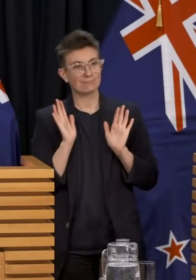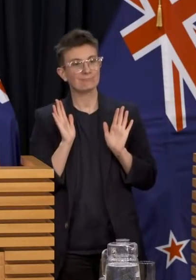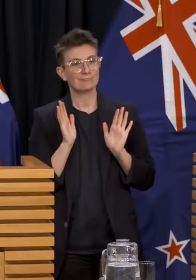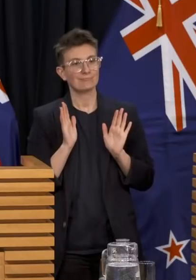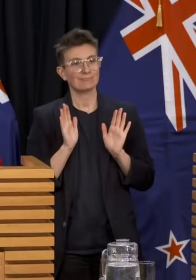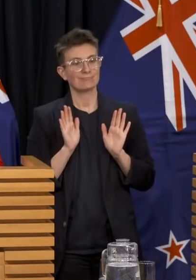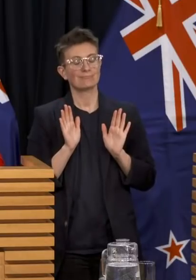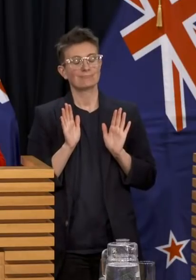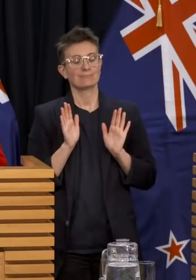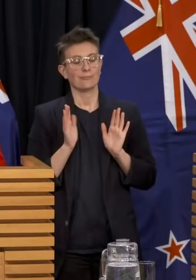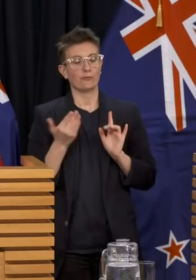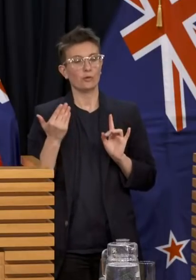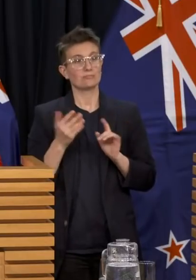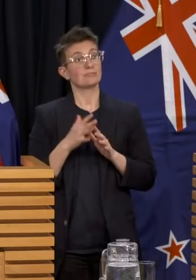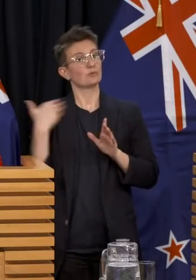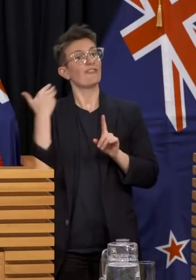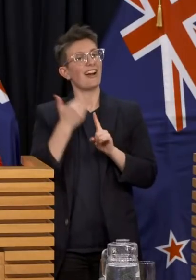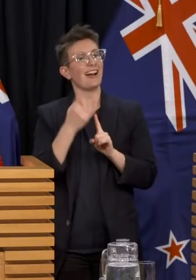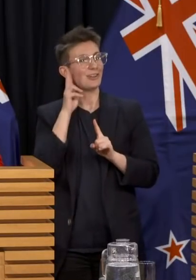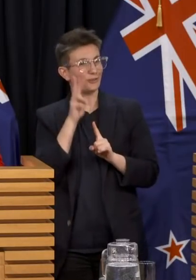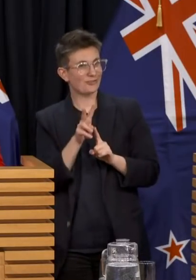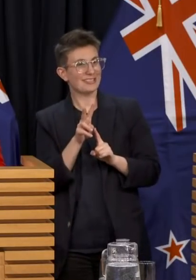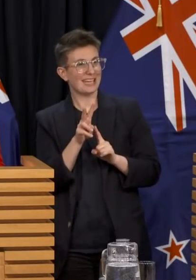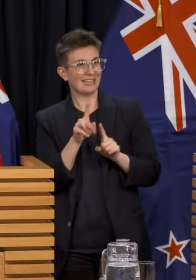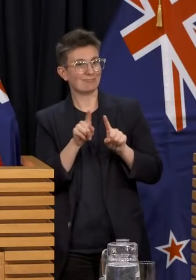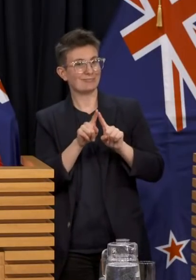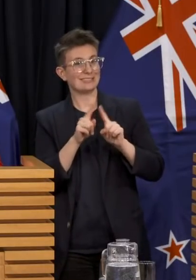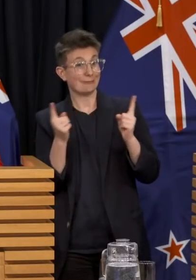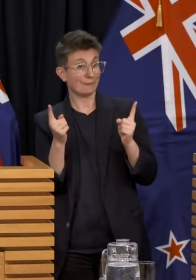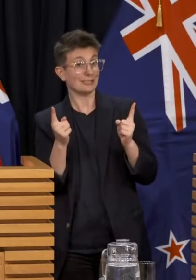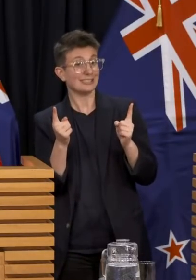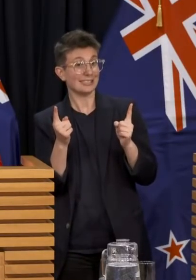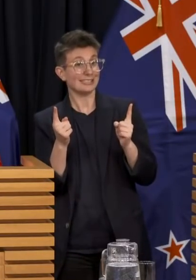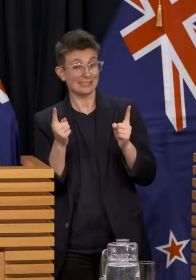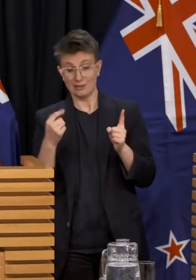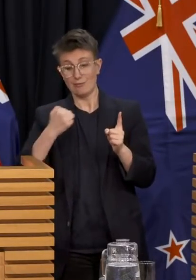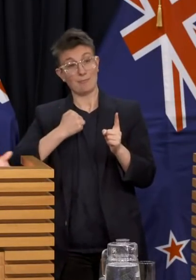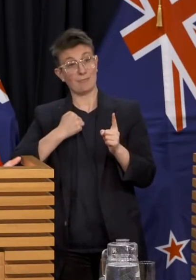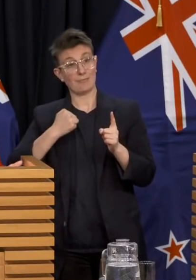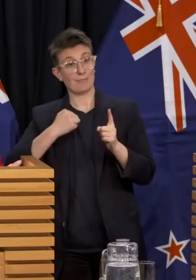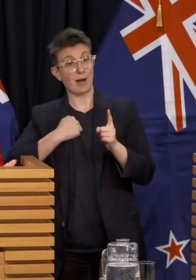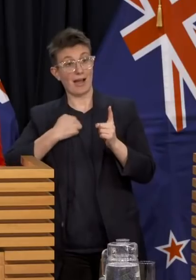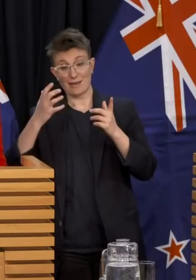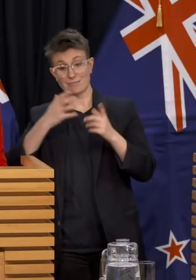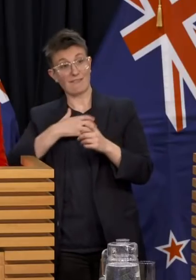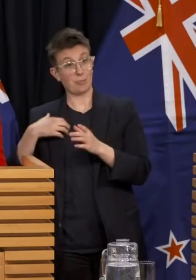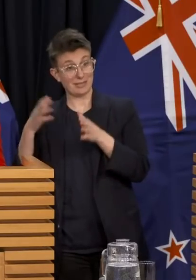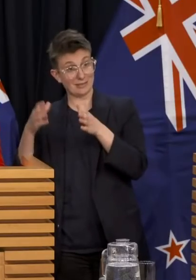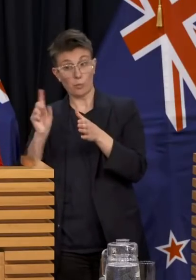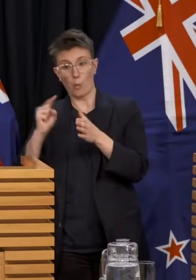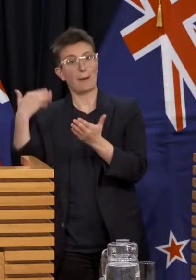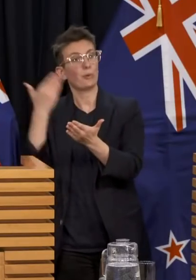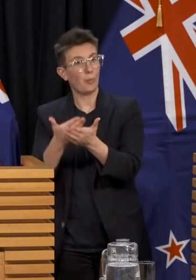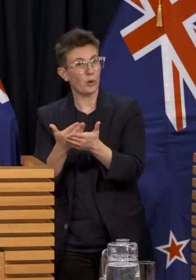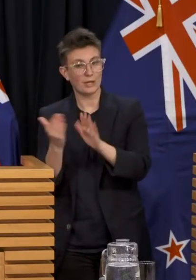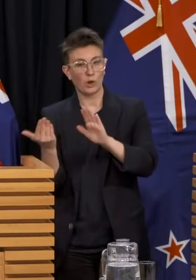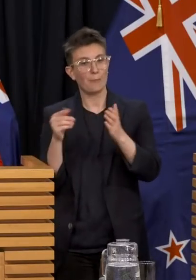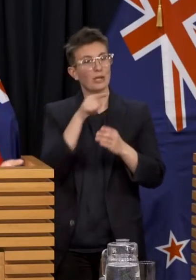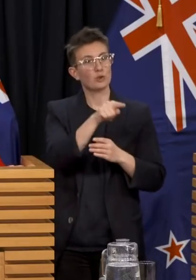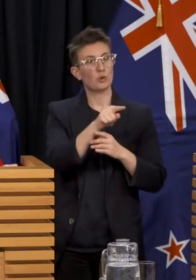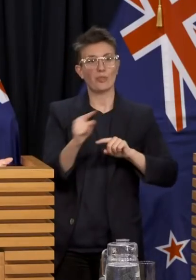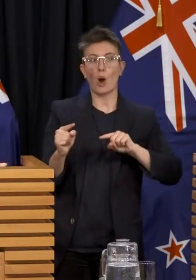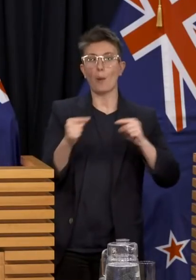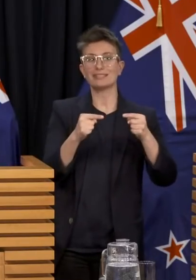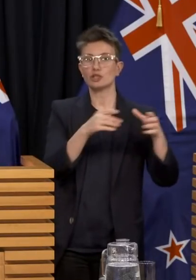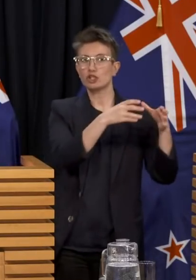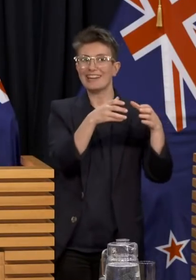significant approaches between what we have proposed as a government and the opposition. For finer detail around some of these policy issues,